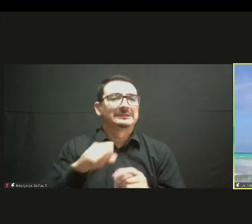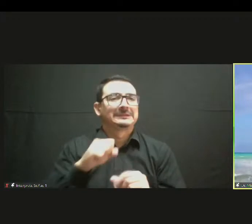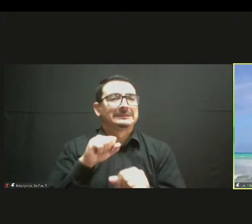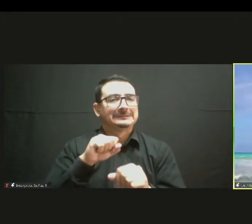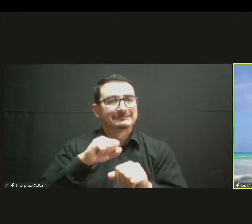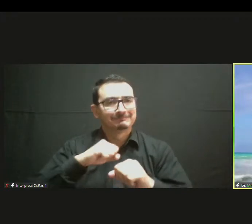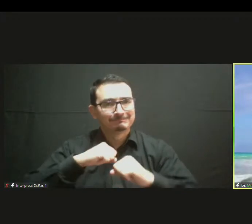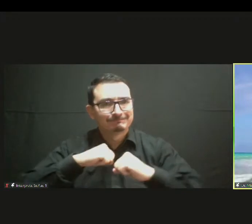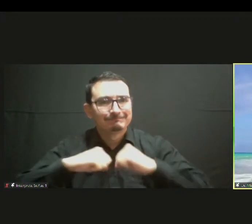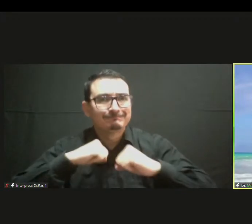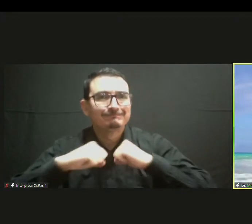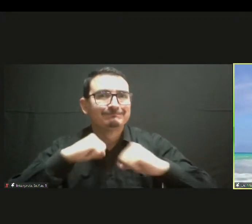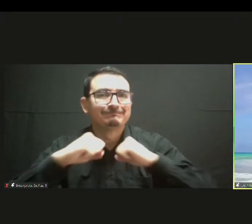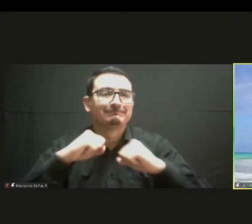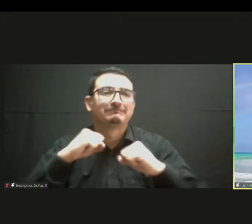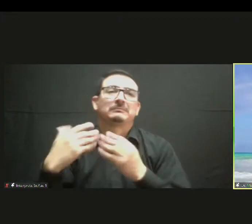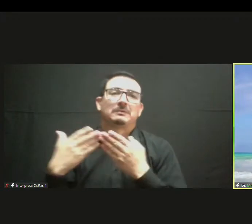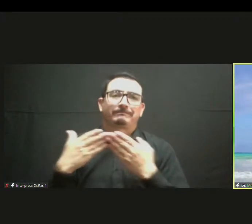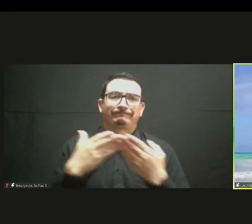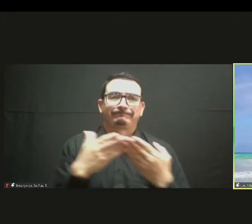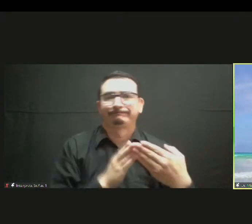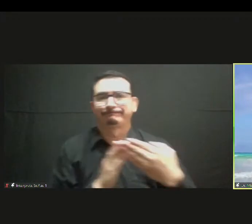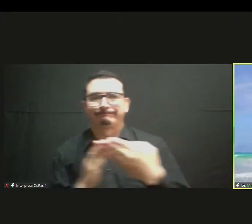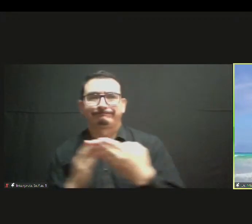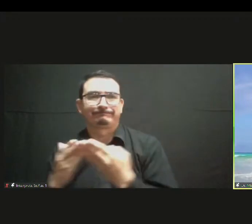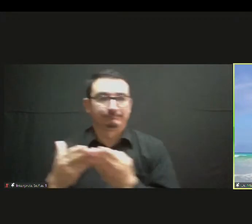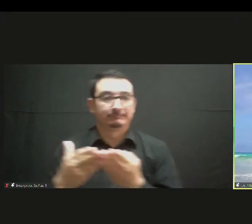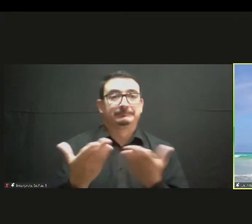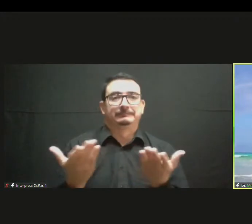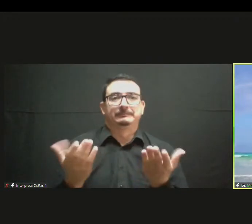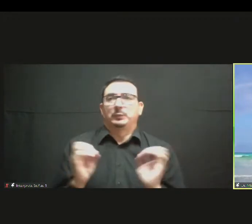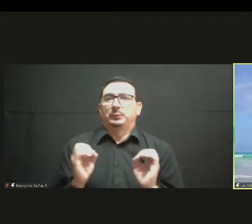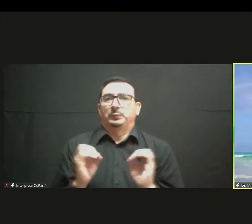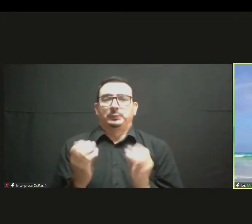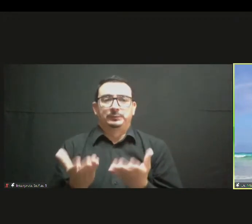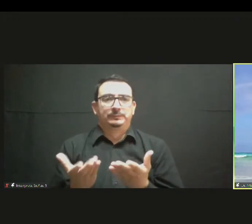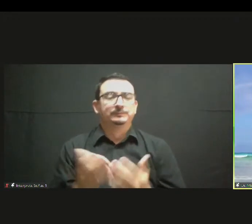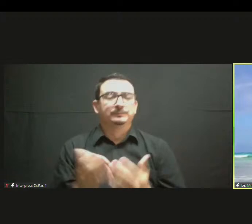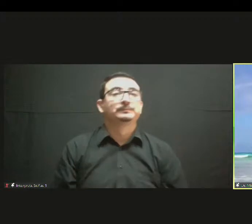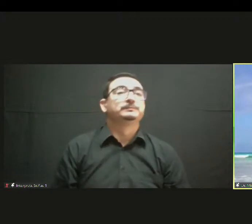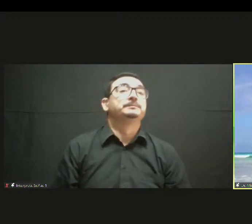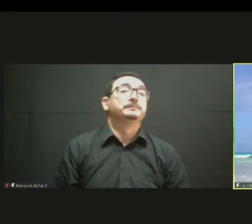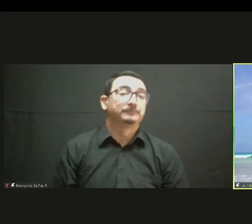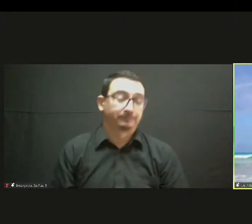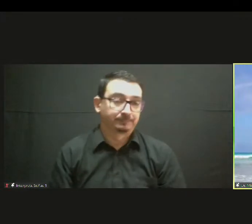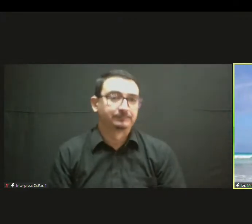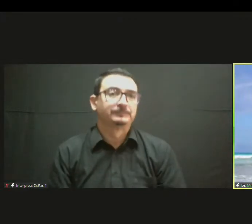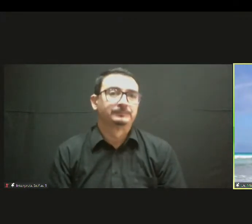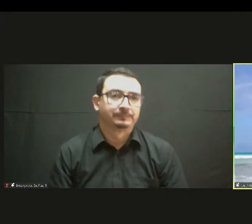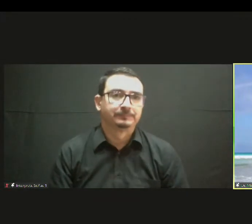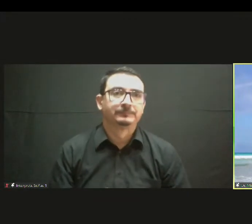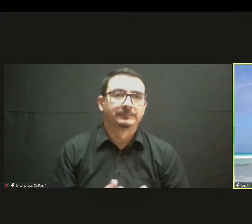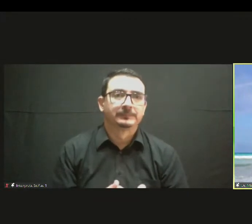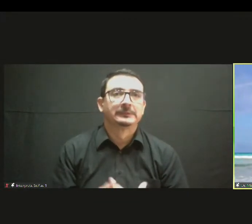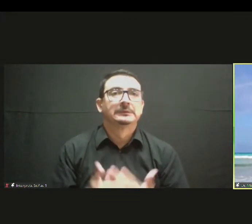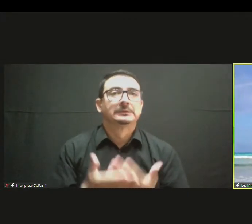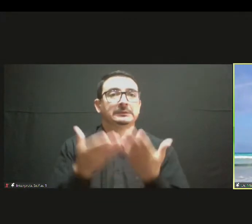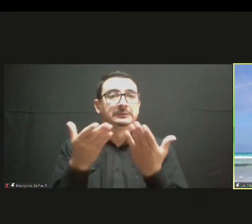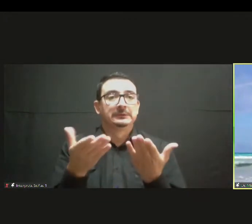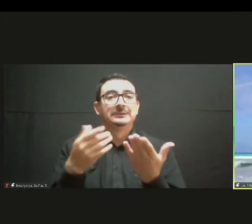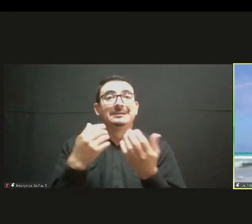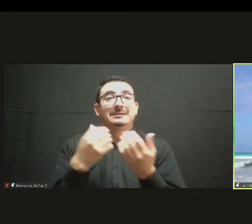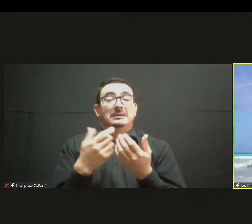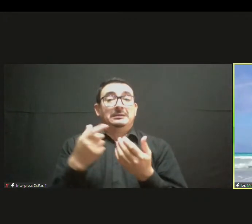cruise tourism needs to also restart and regain ground. I want to thank you for